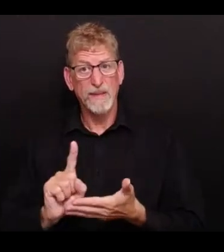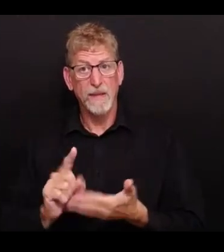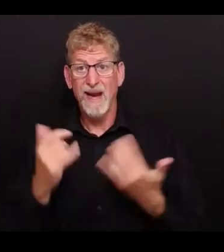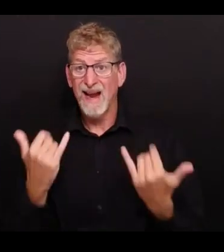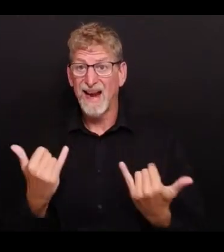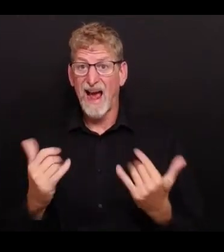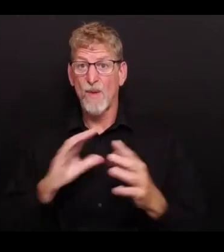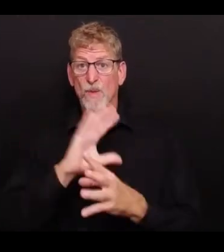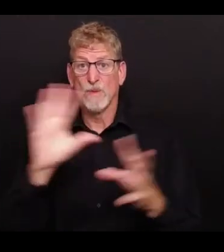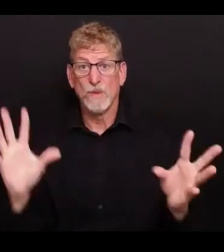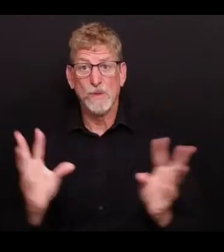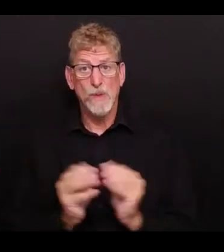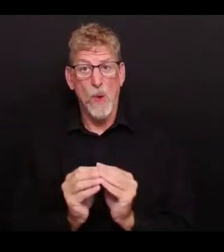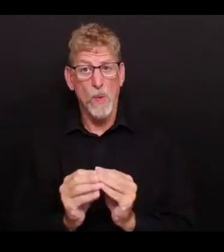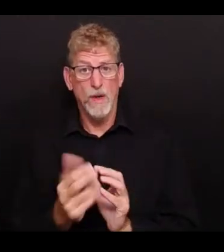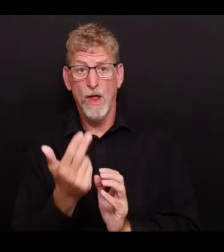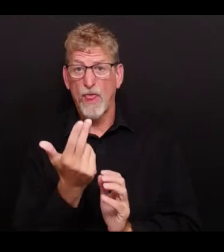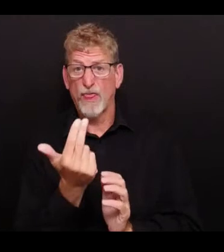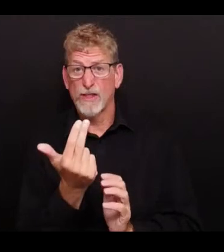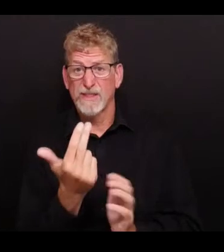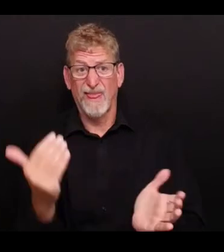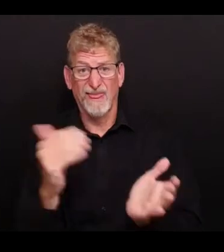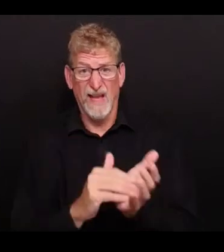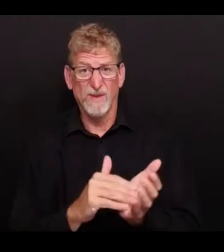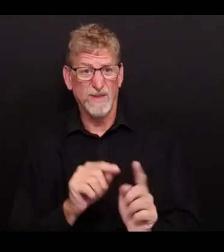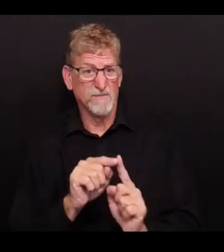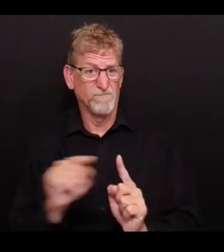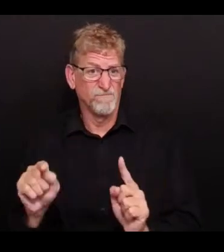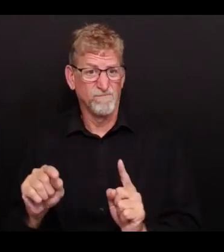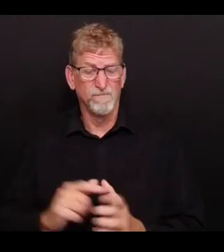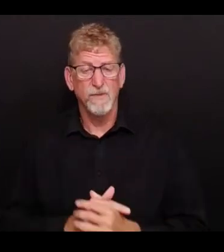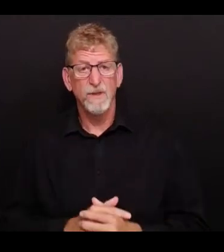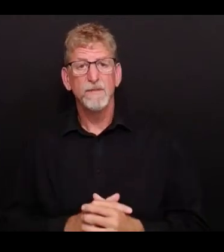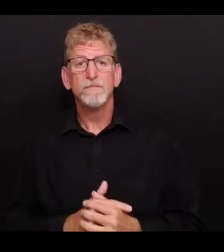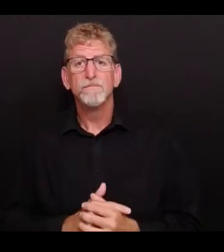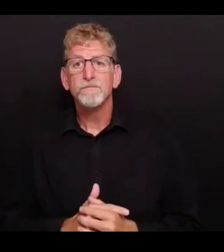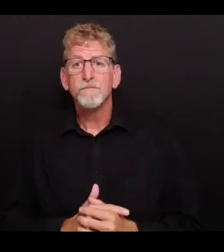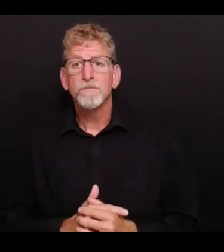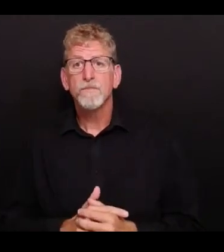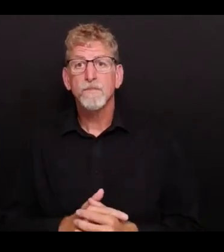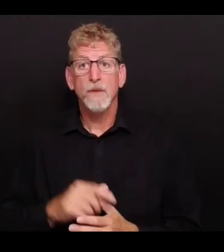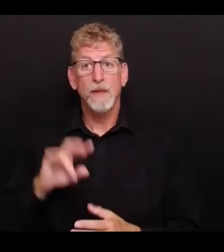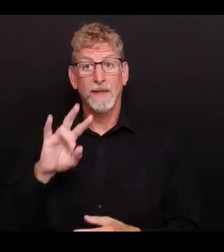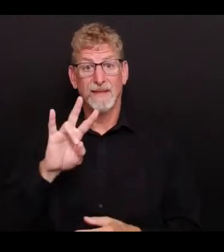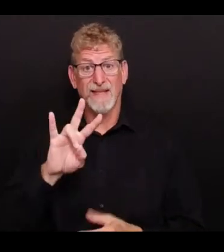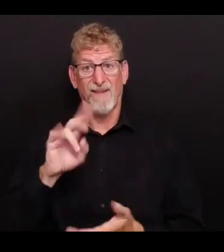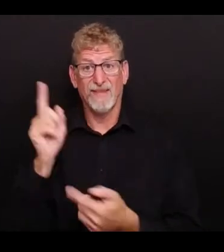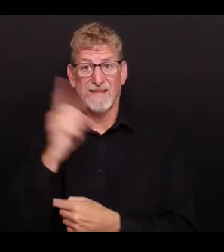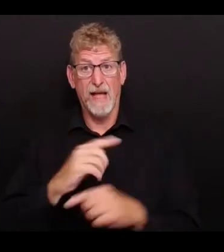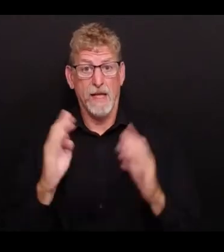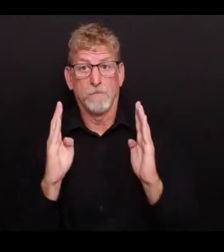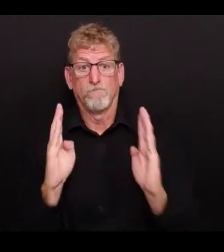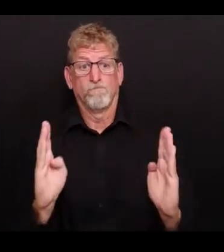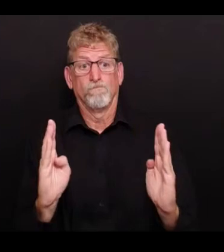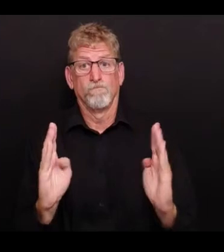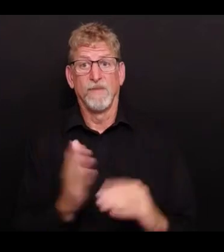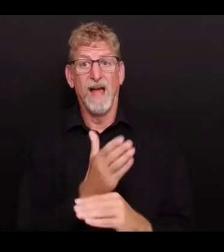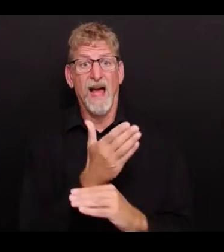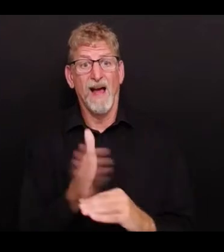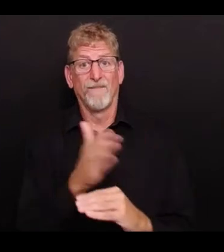cases. The most recent 7-day average rate of new cases on a population basis, that measure that